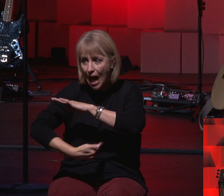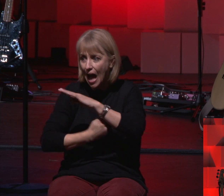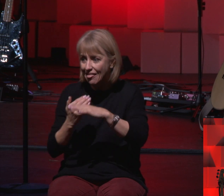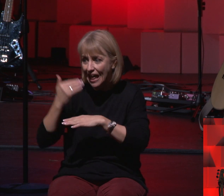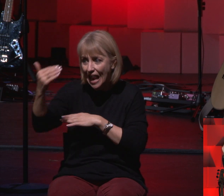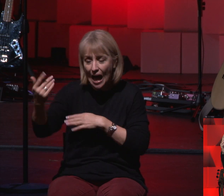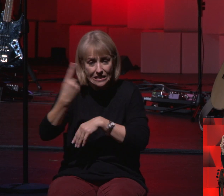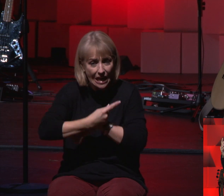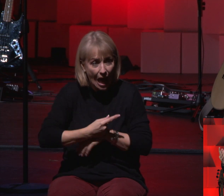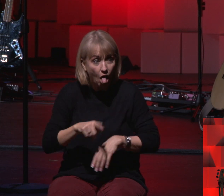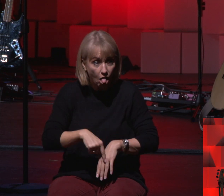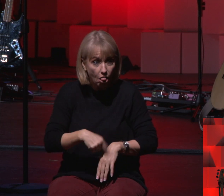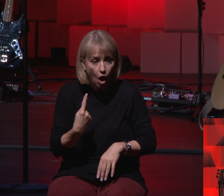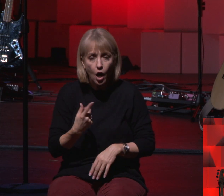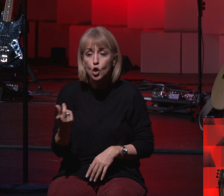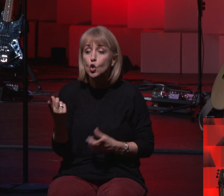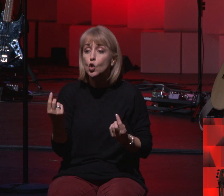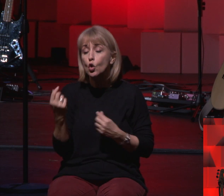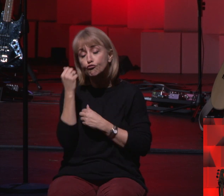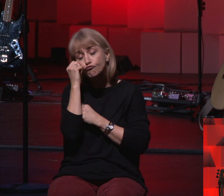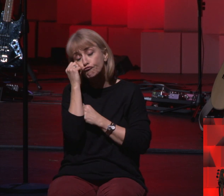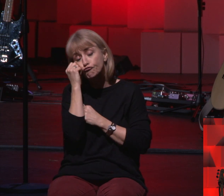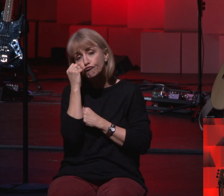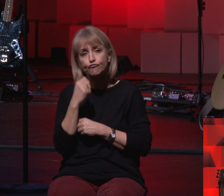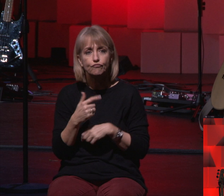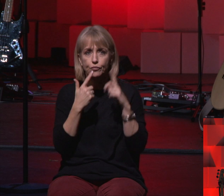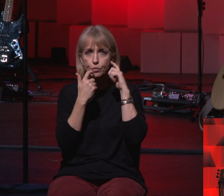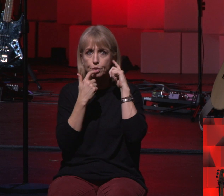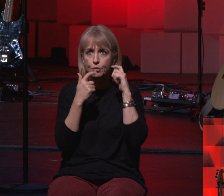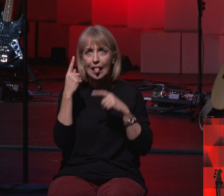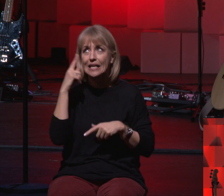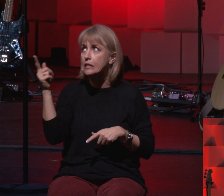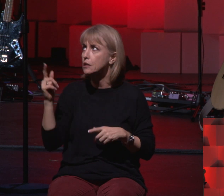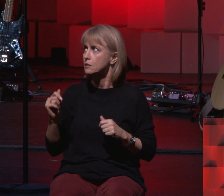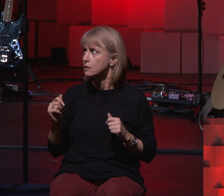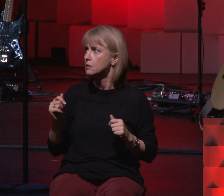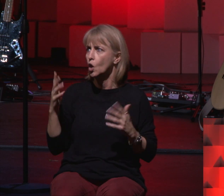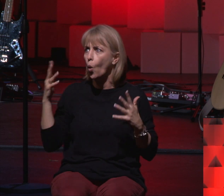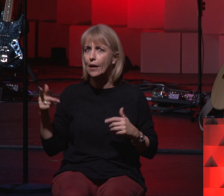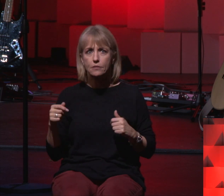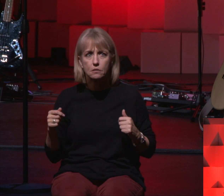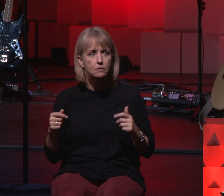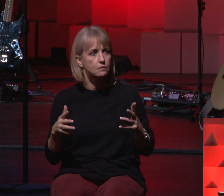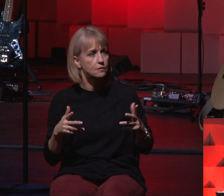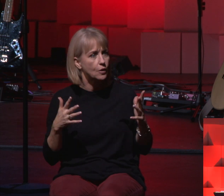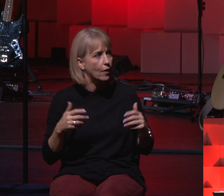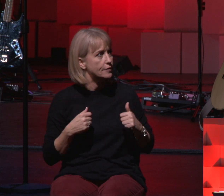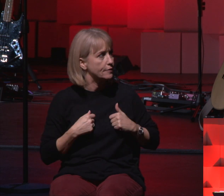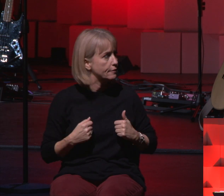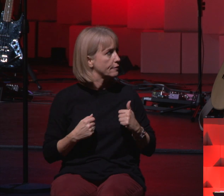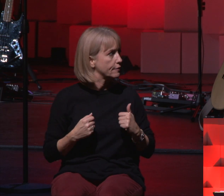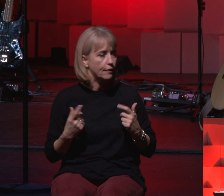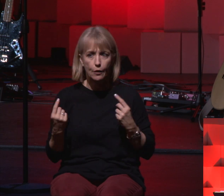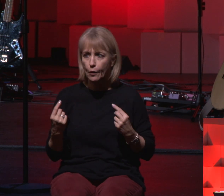time? You sleep a little bit, you hear weird noises all night long by yourself, but you prayed, you